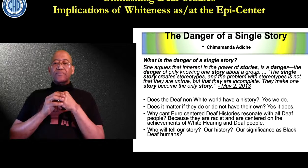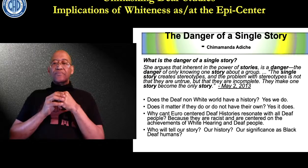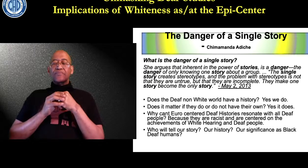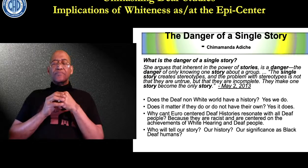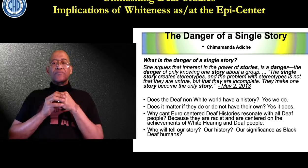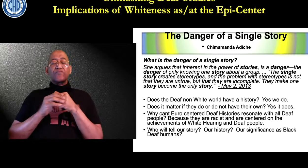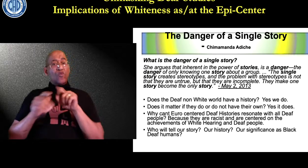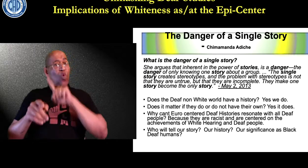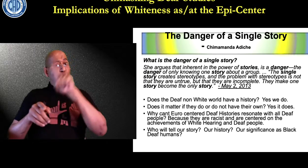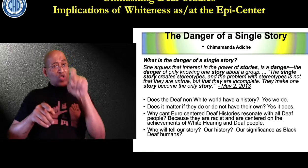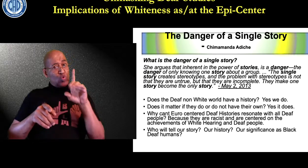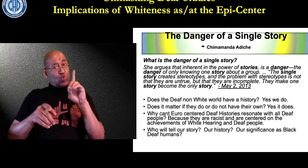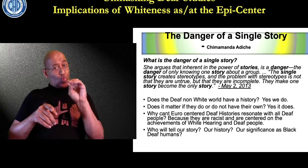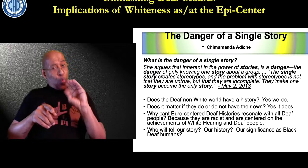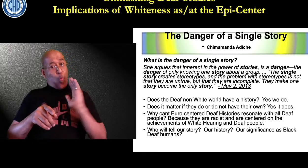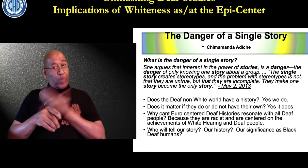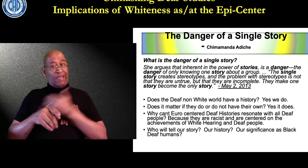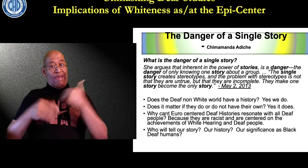told as well.